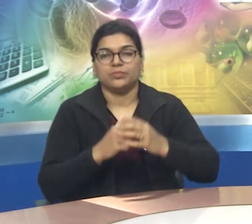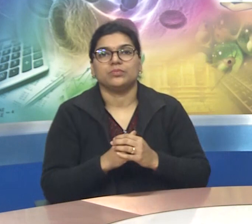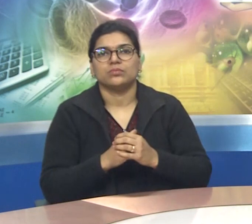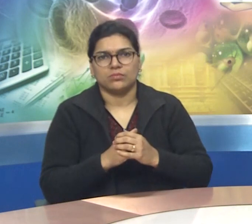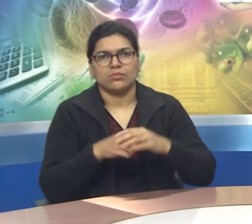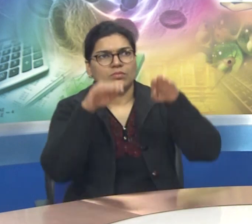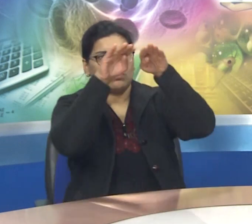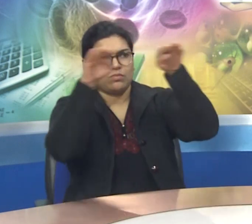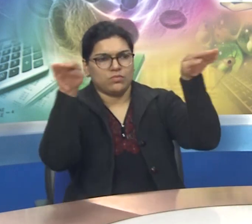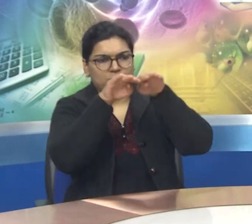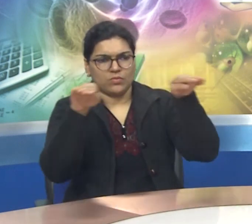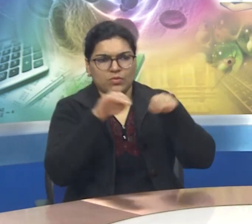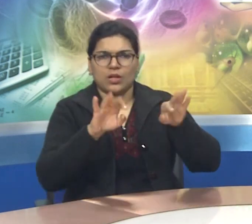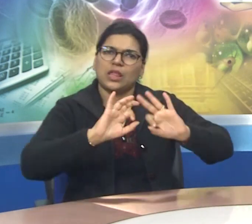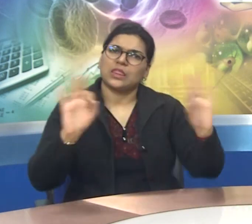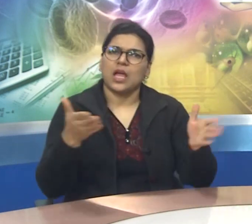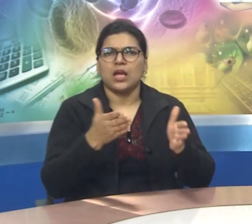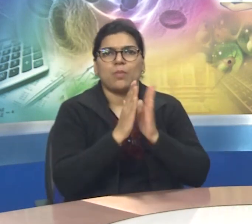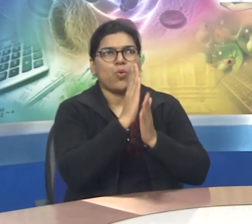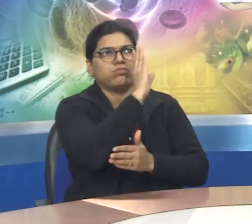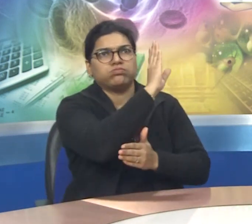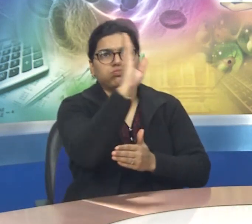The second implication of the third law